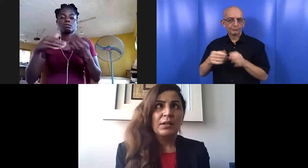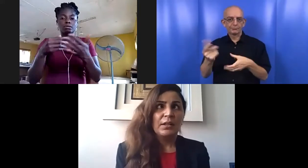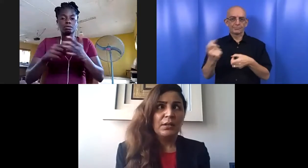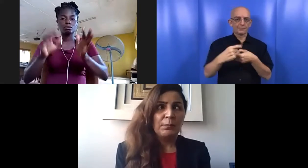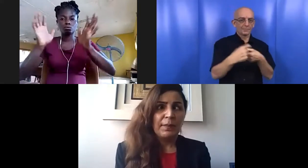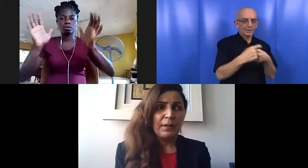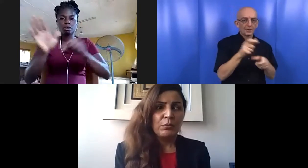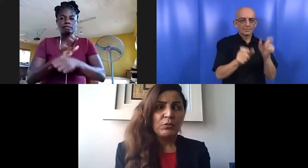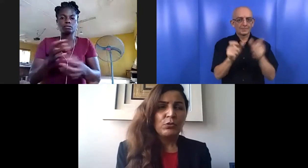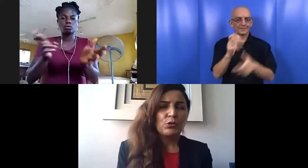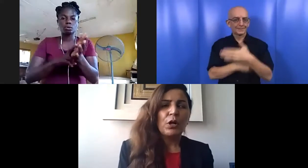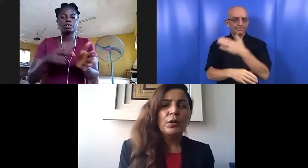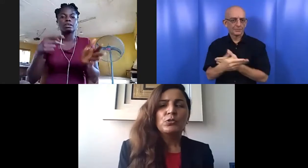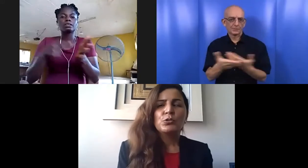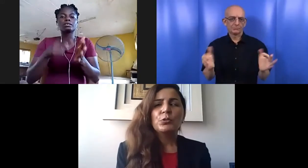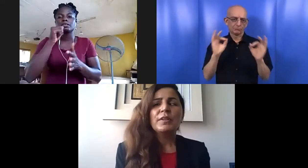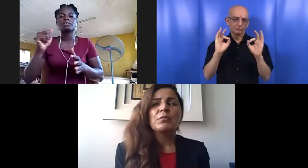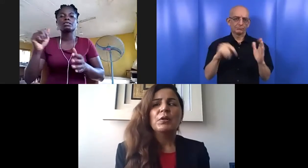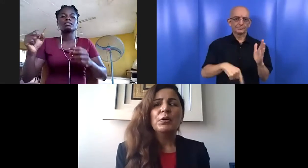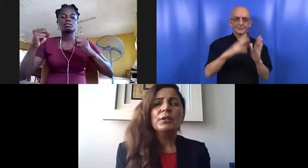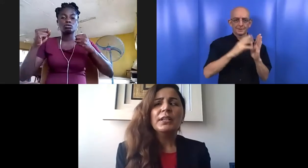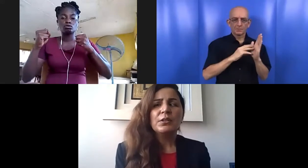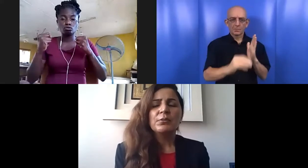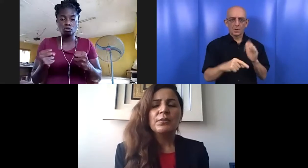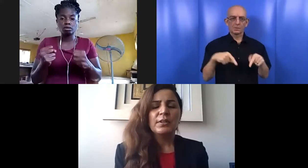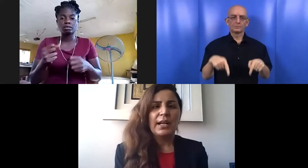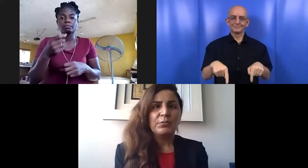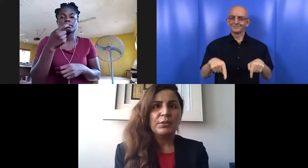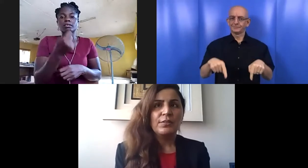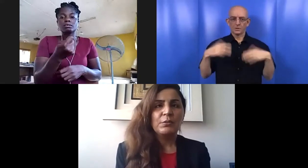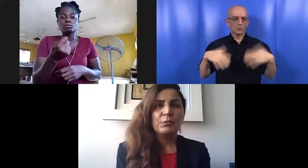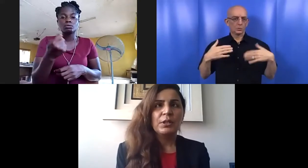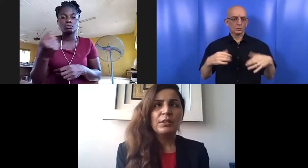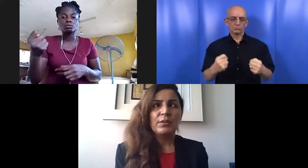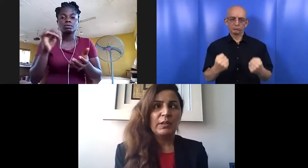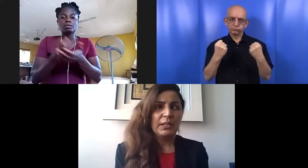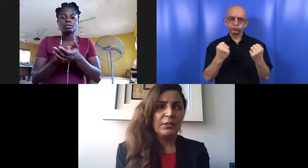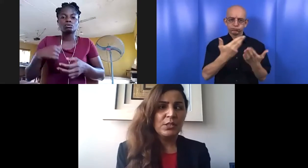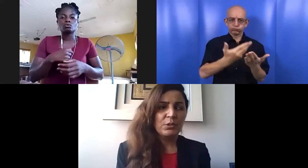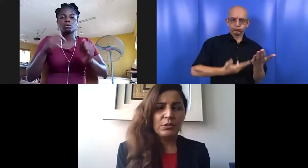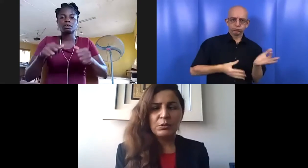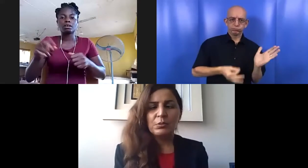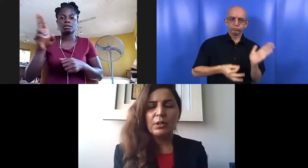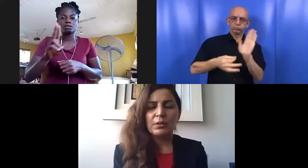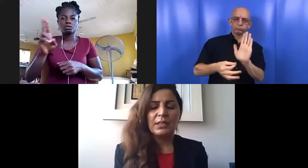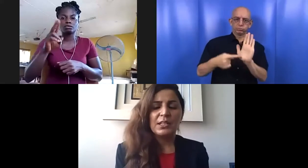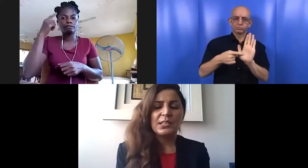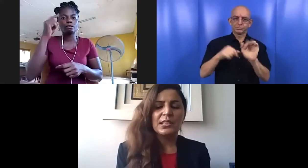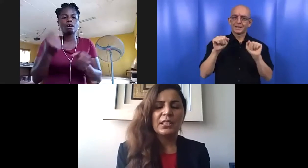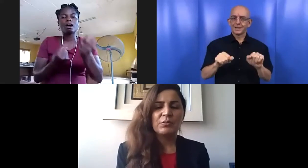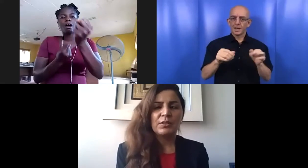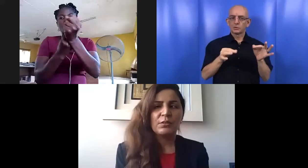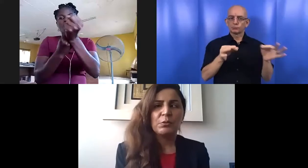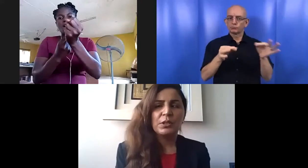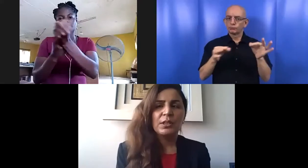very strong tool that we all can use in our advocacy work. So I encourage all of you who are engaging